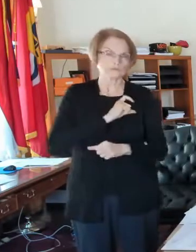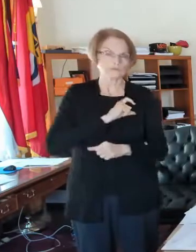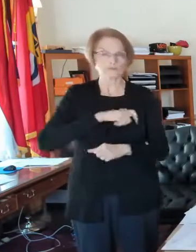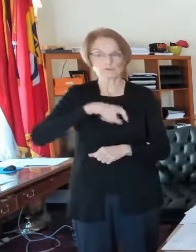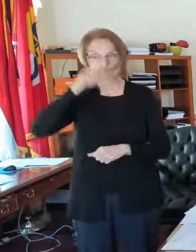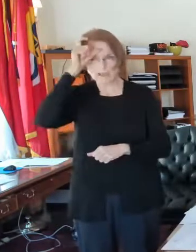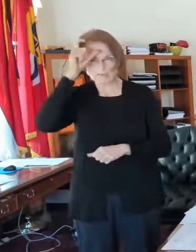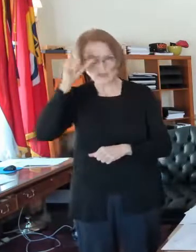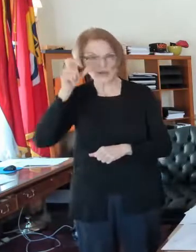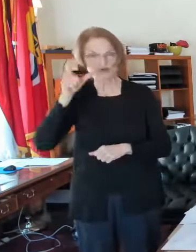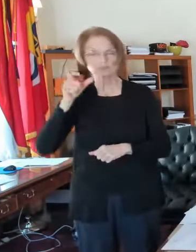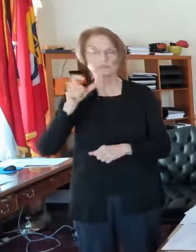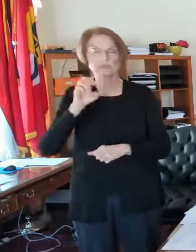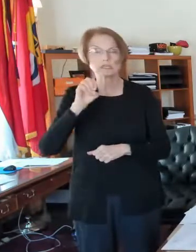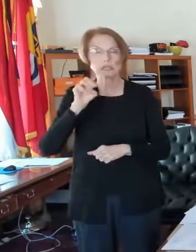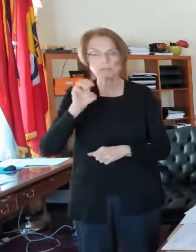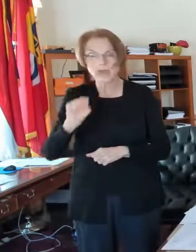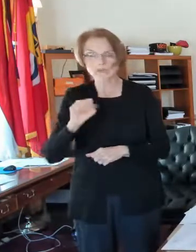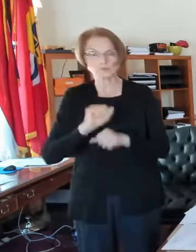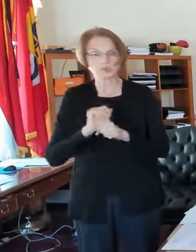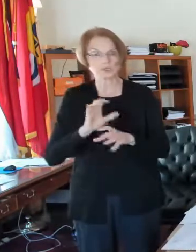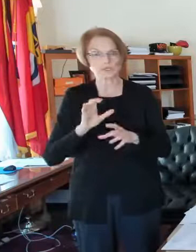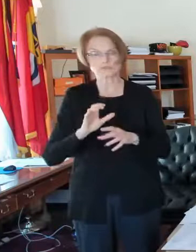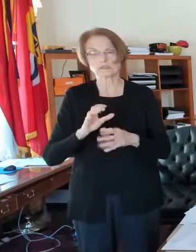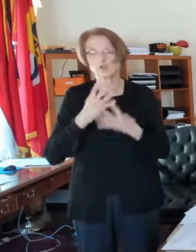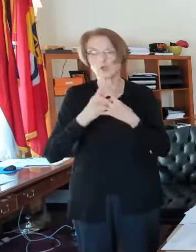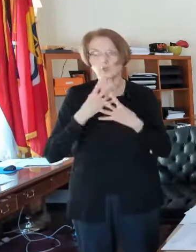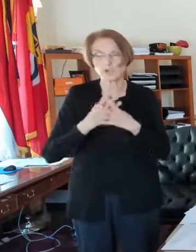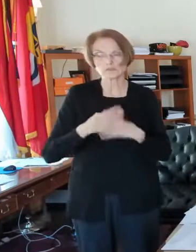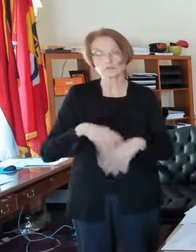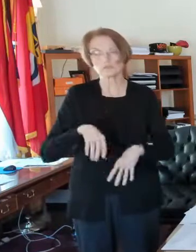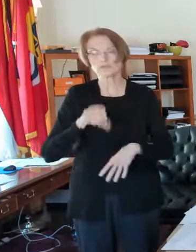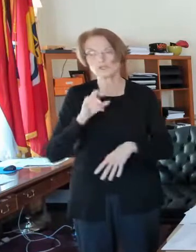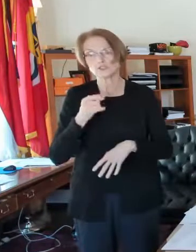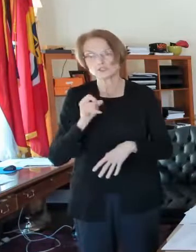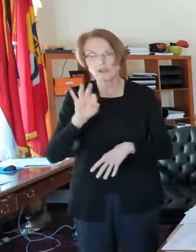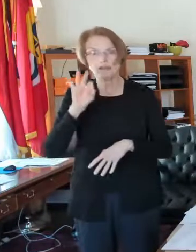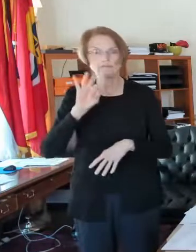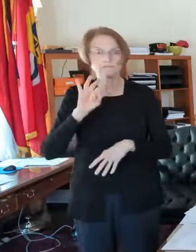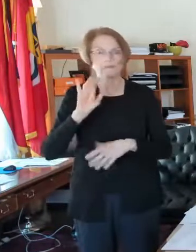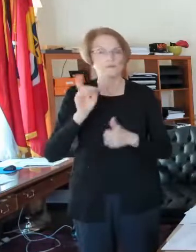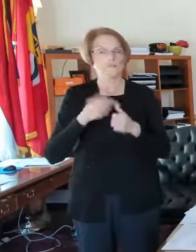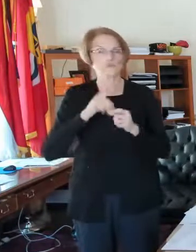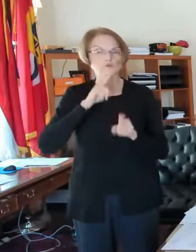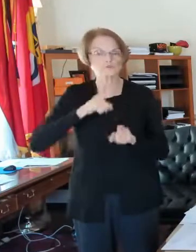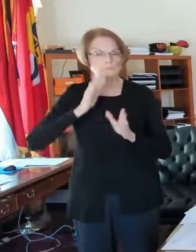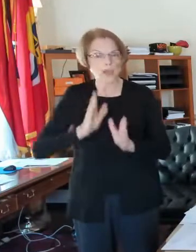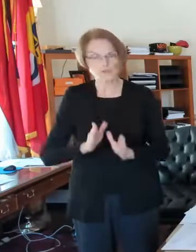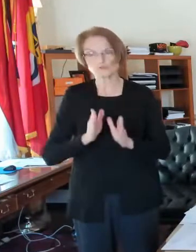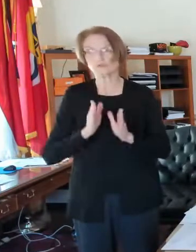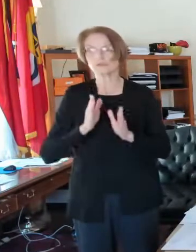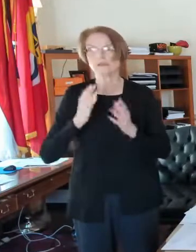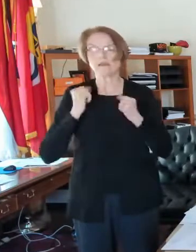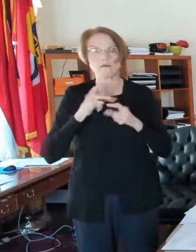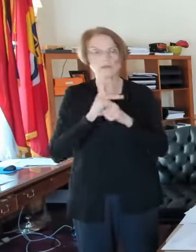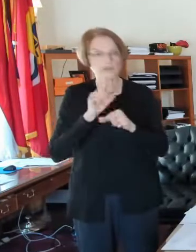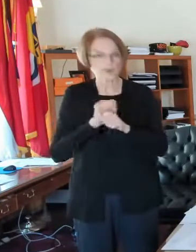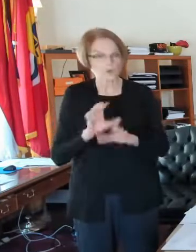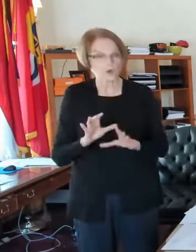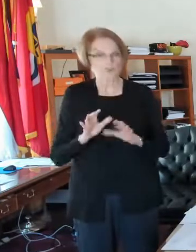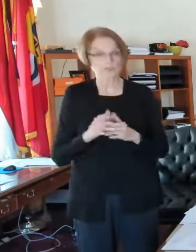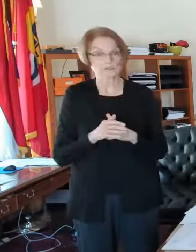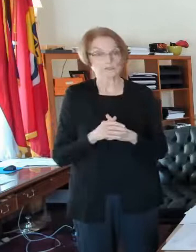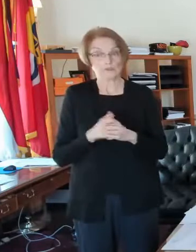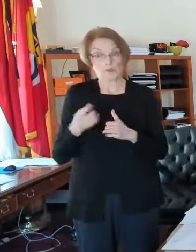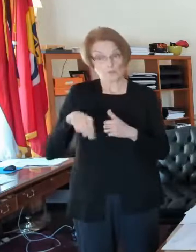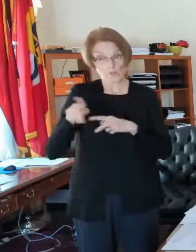firefighters, EMS workers, corrections, sheriff, first responders, healthcare workers. So